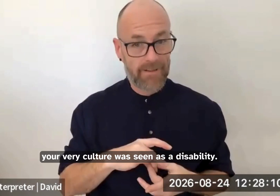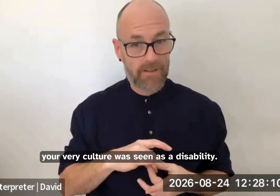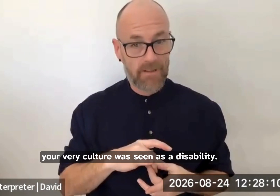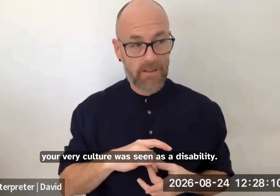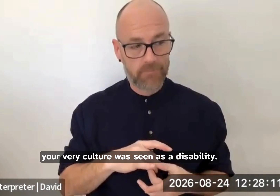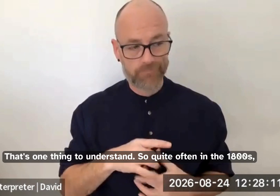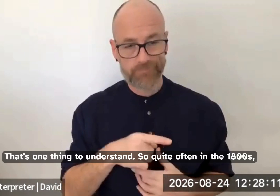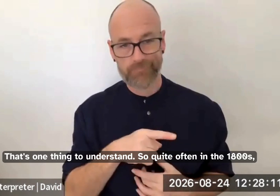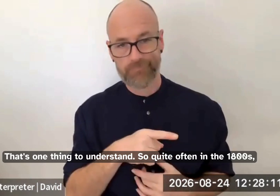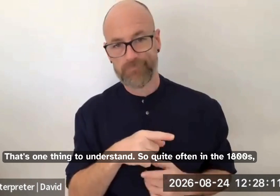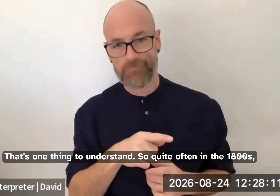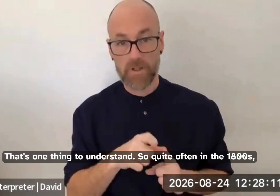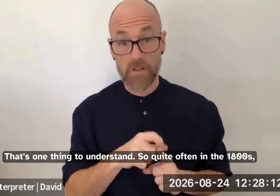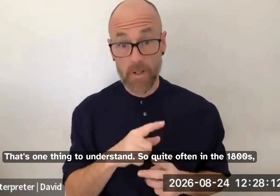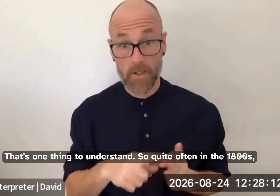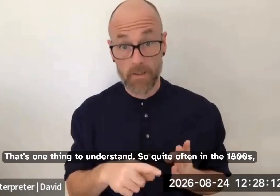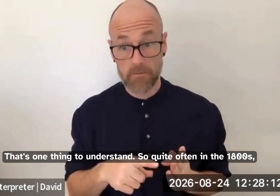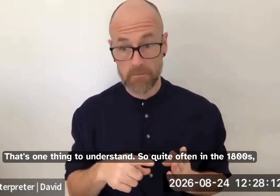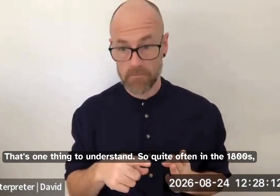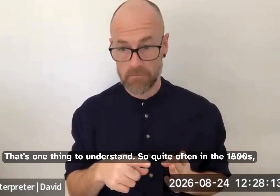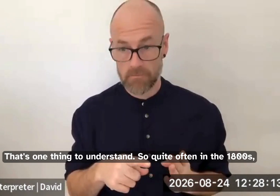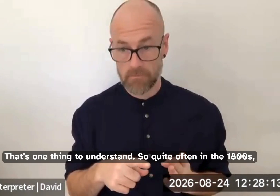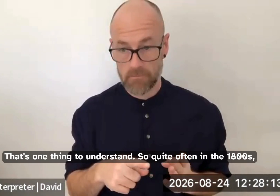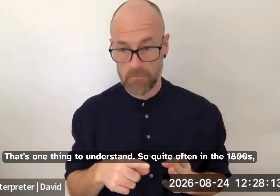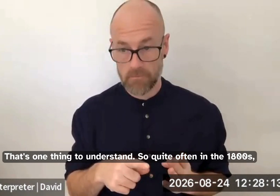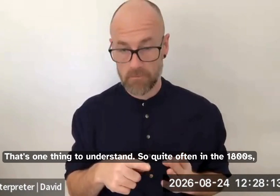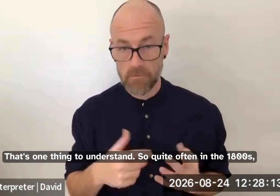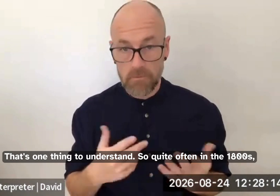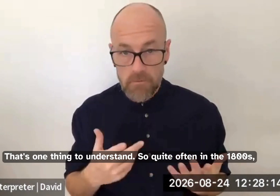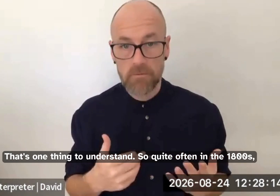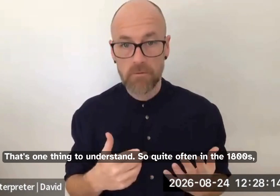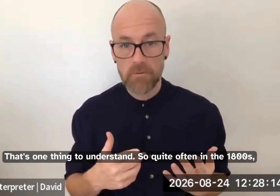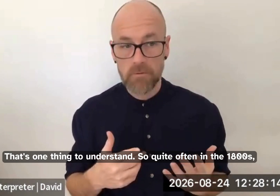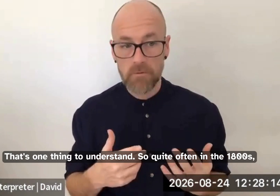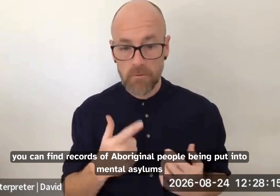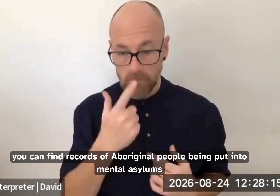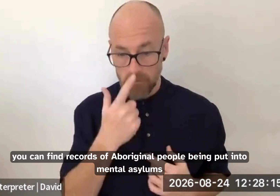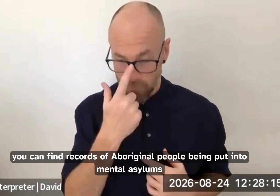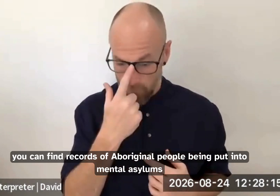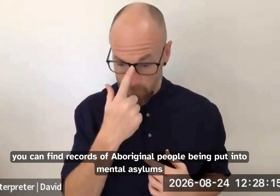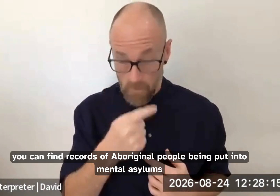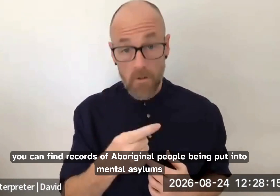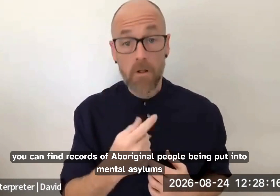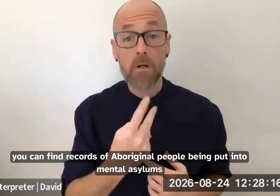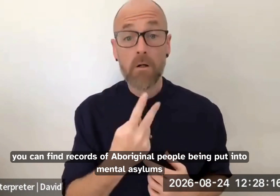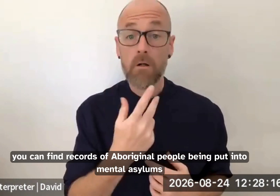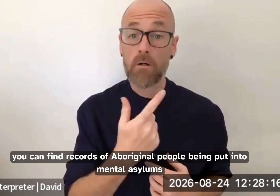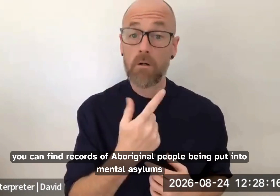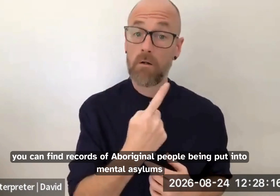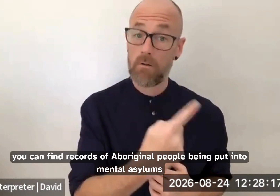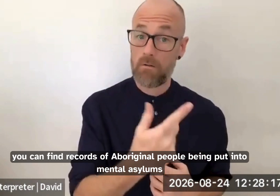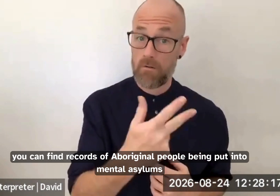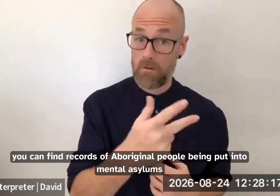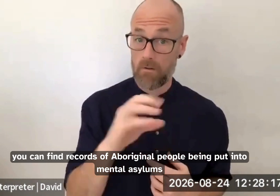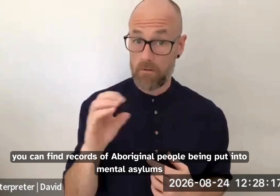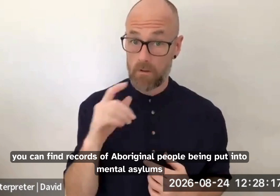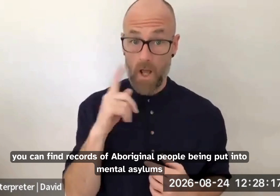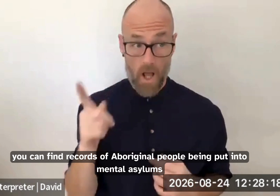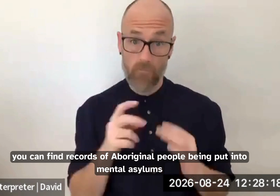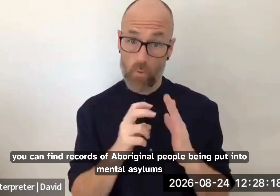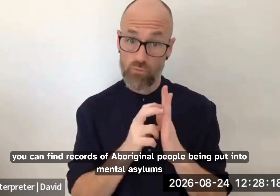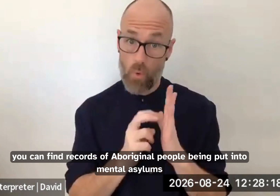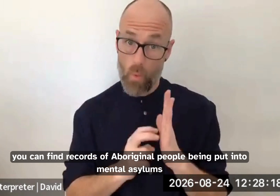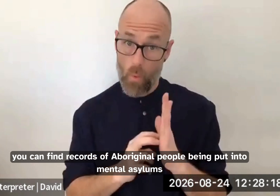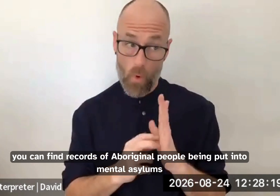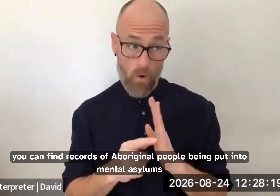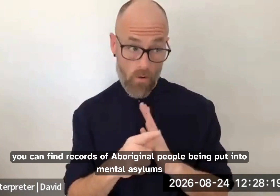as a disability. That's one thing to understand. So quite often in the 1800s, you can find records of Aboriginal people